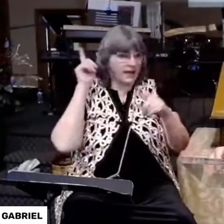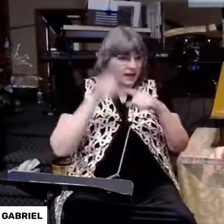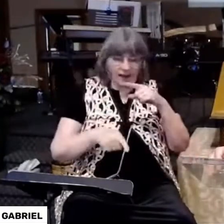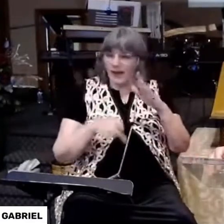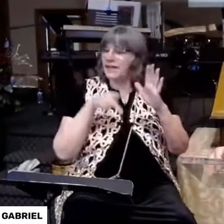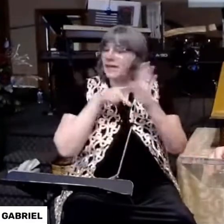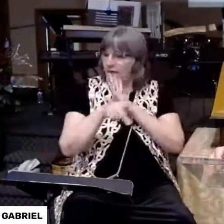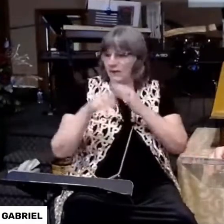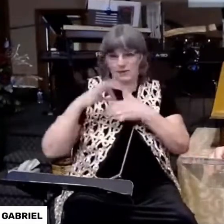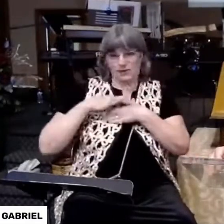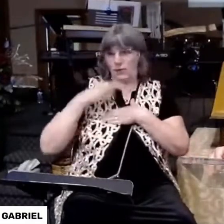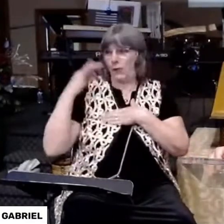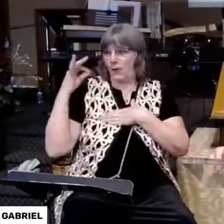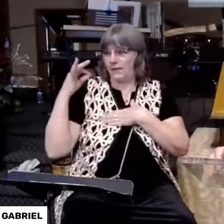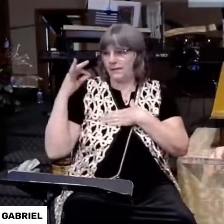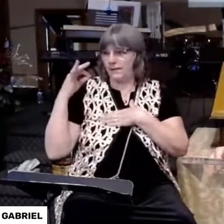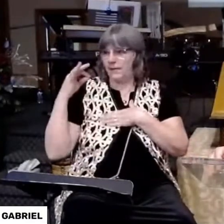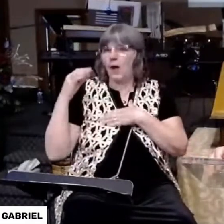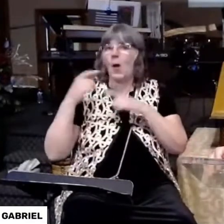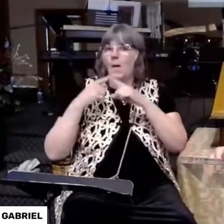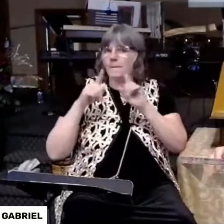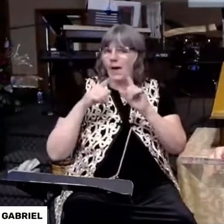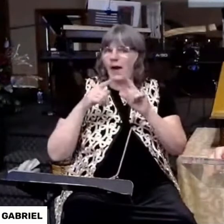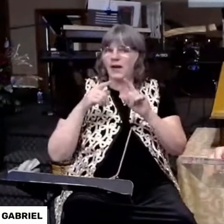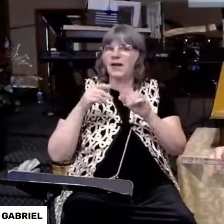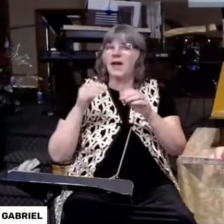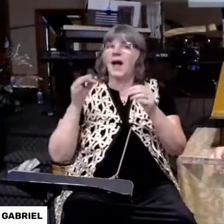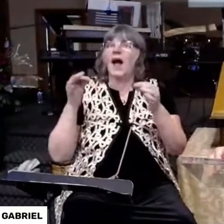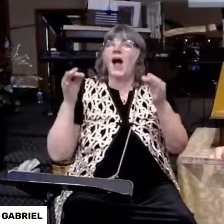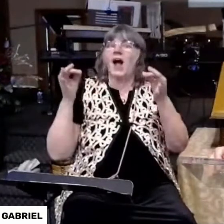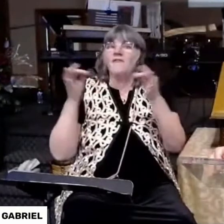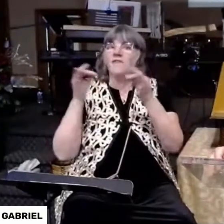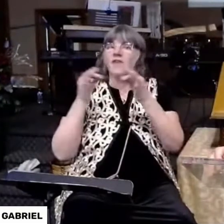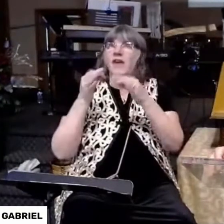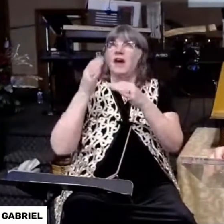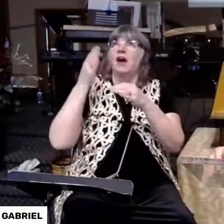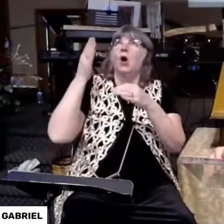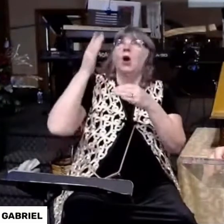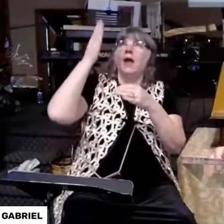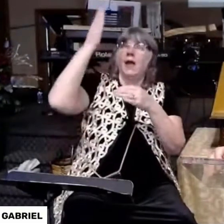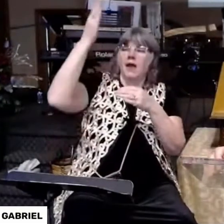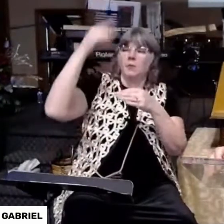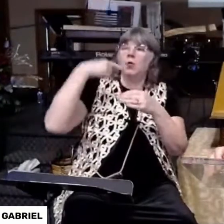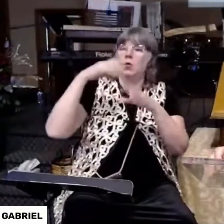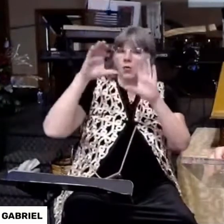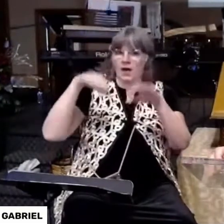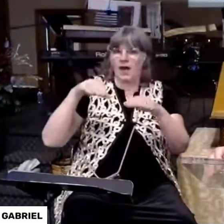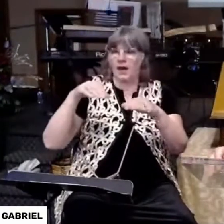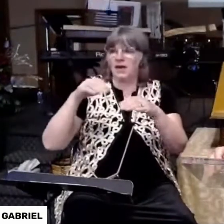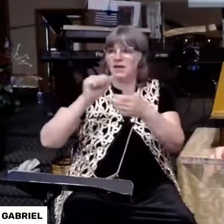soul. Rather, fear Him can destroy both soul and body in Gehenna.